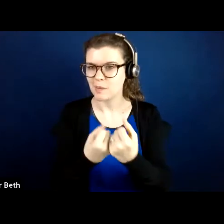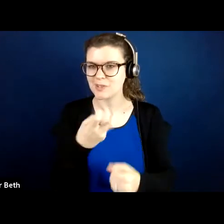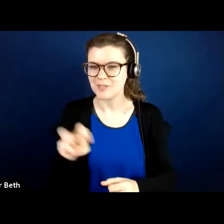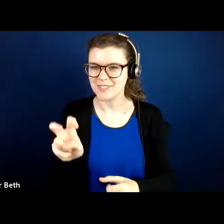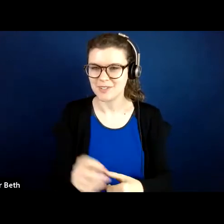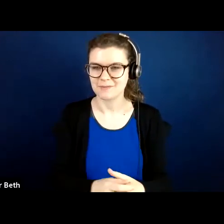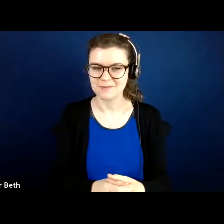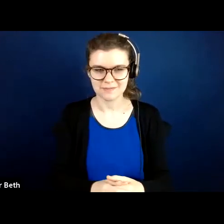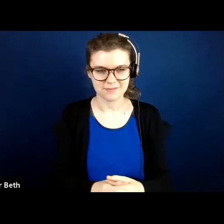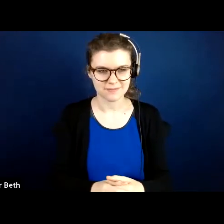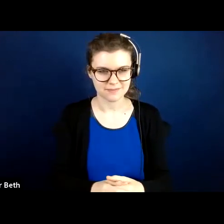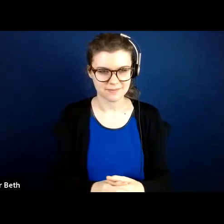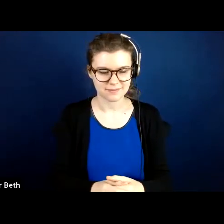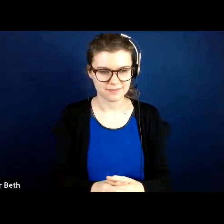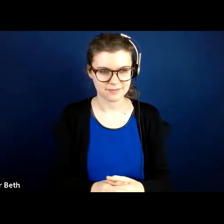transitions.